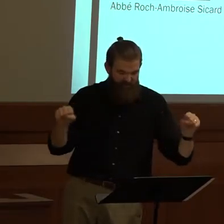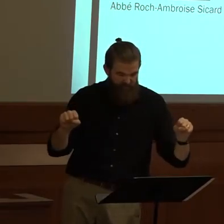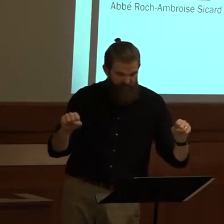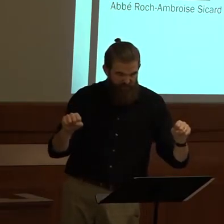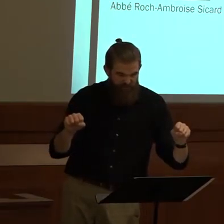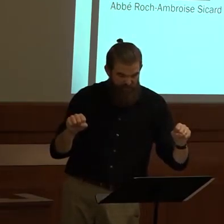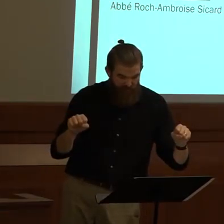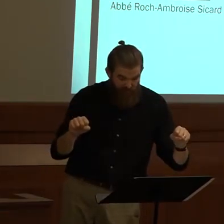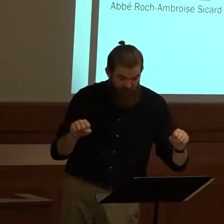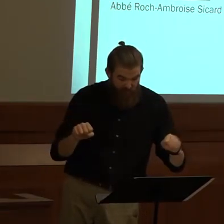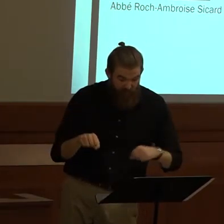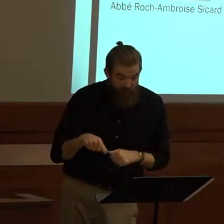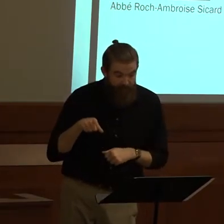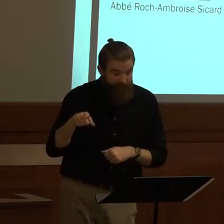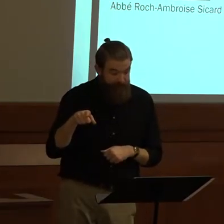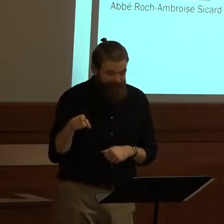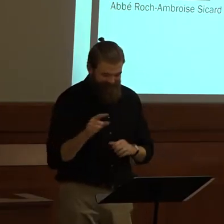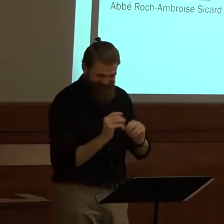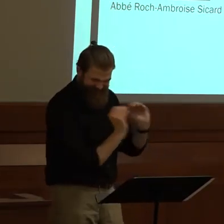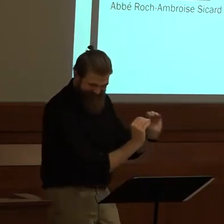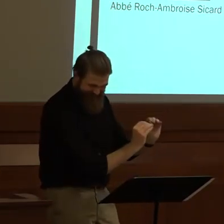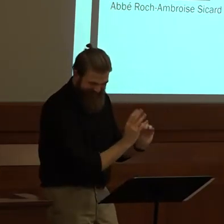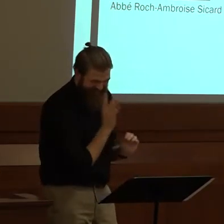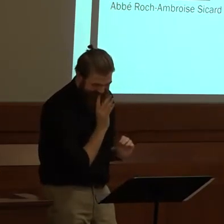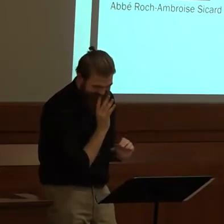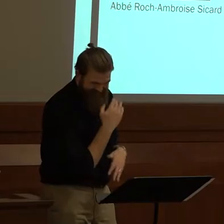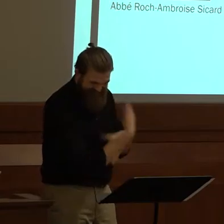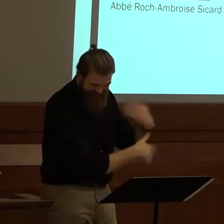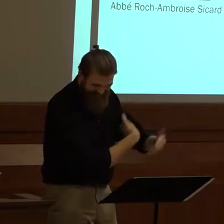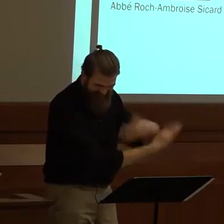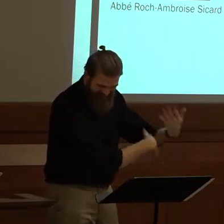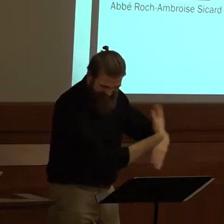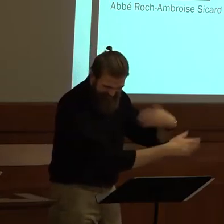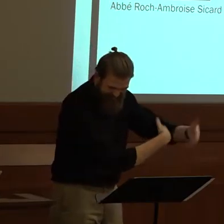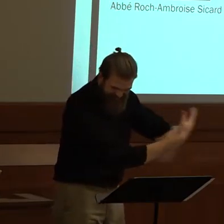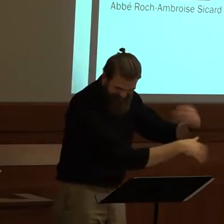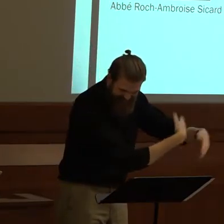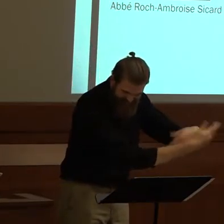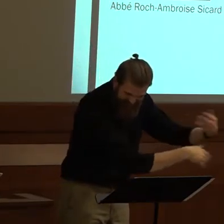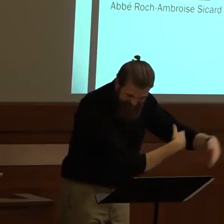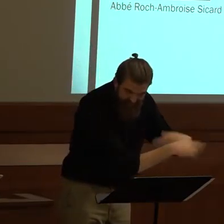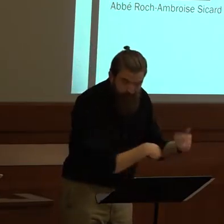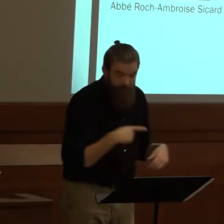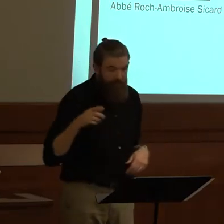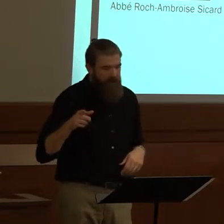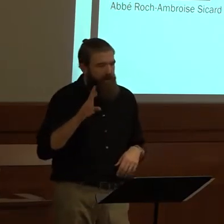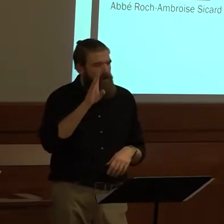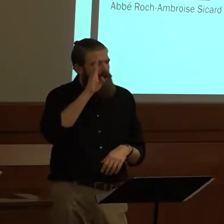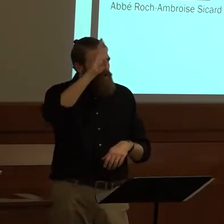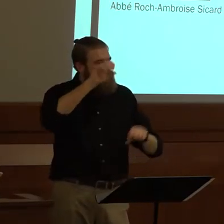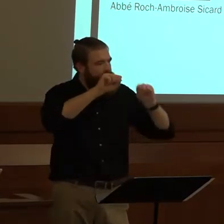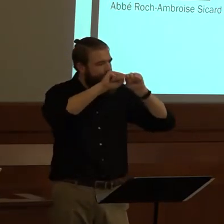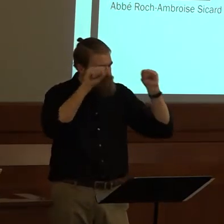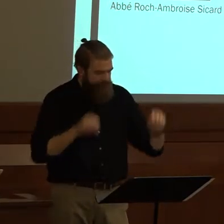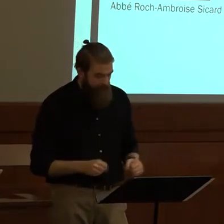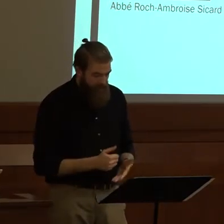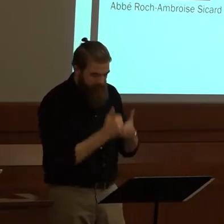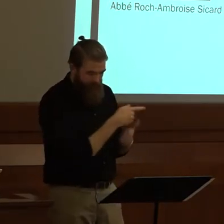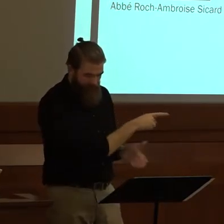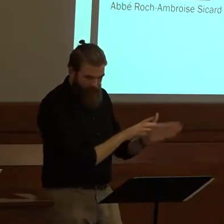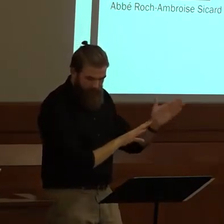a contraption he used to help kids produce the correct sounds. He had been the